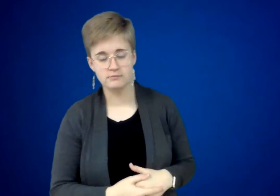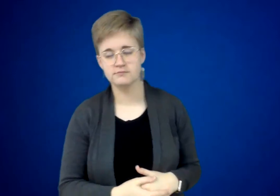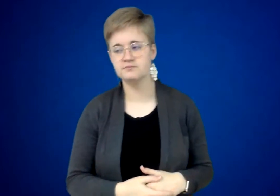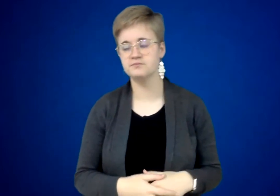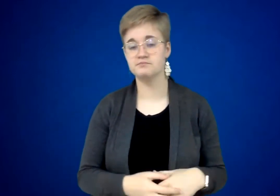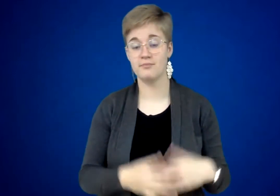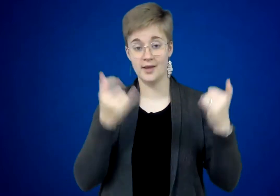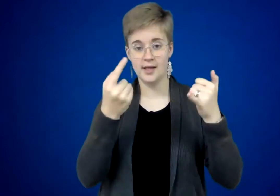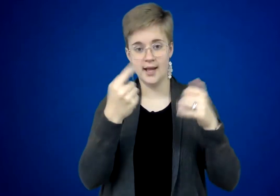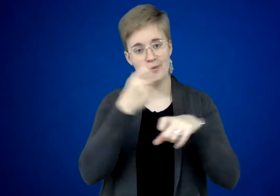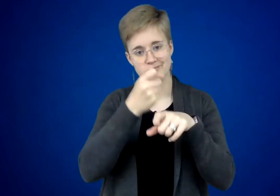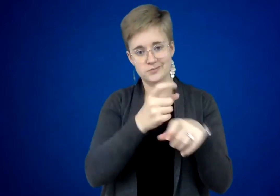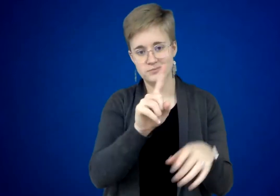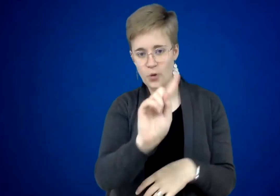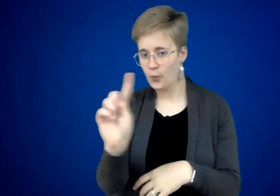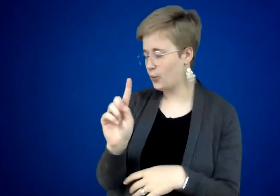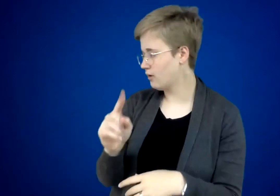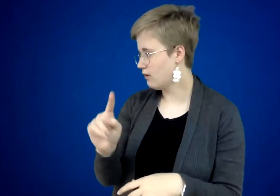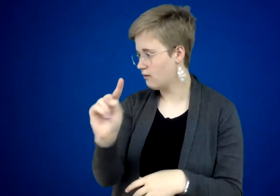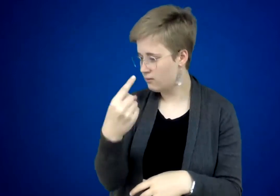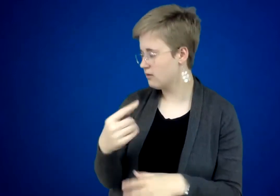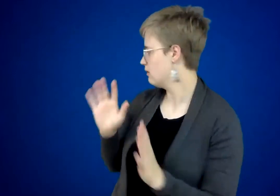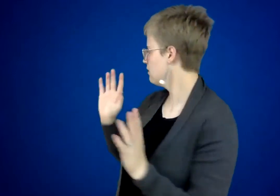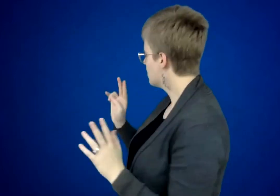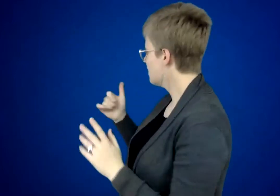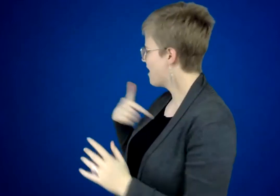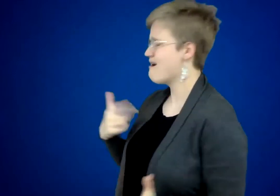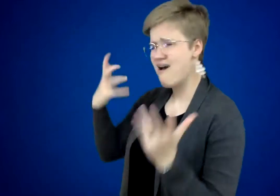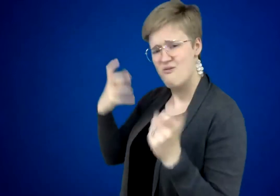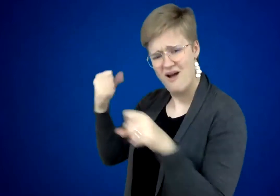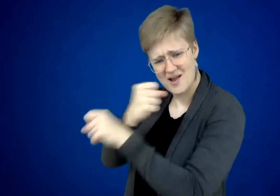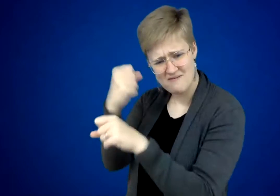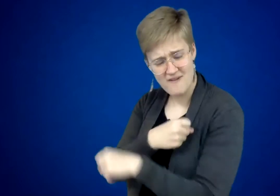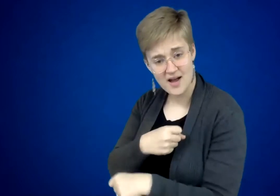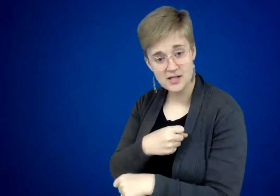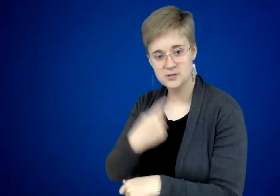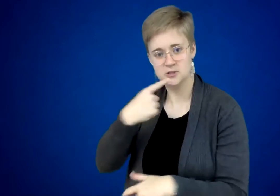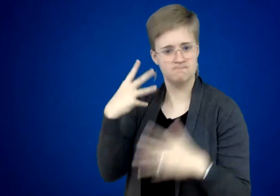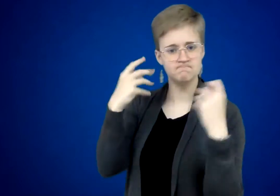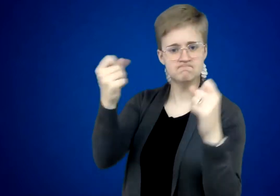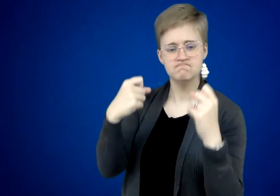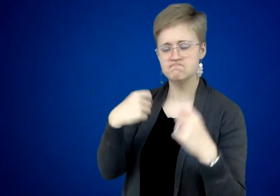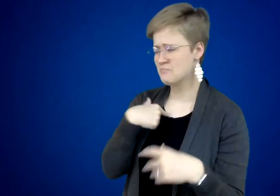faced him. "I want to get in fights," she said fiercely. "I want to hit them